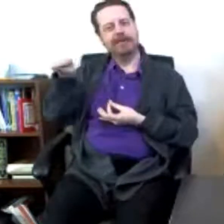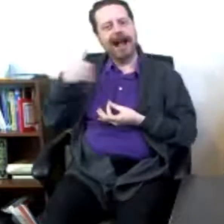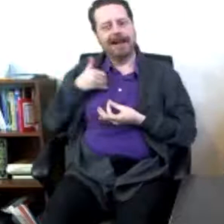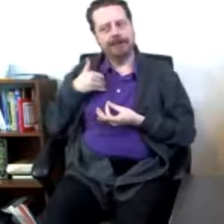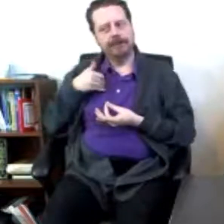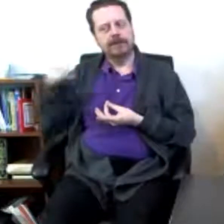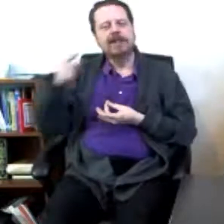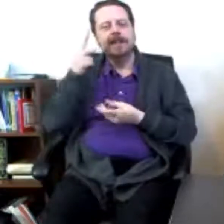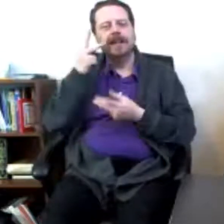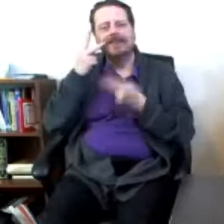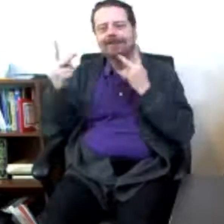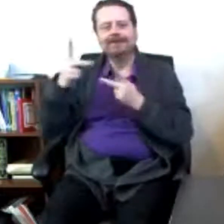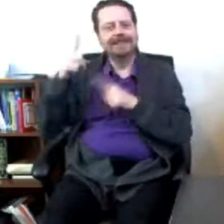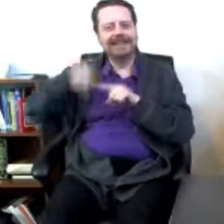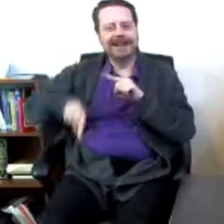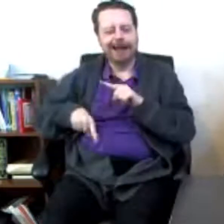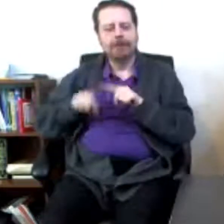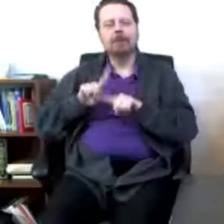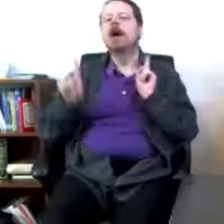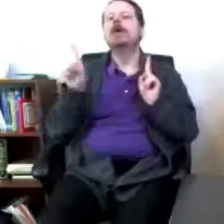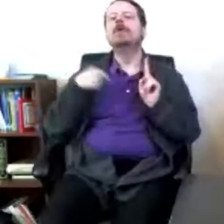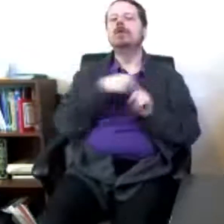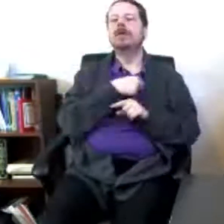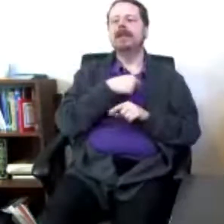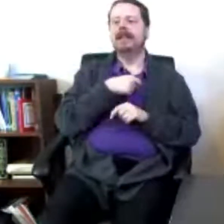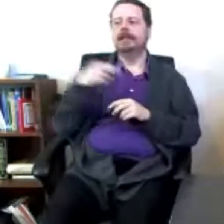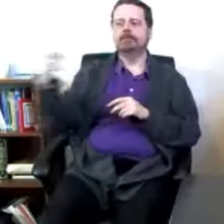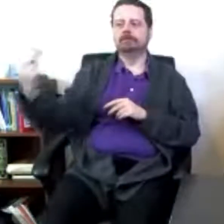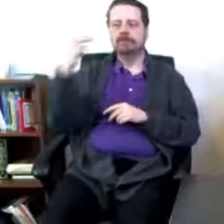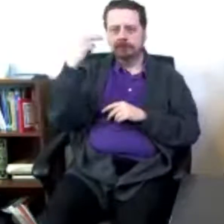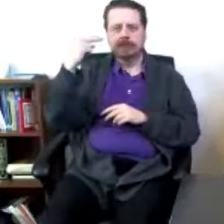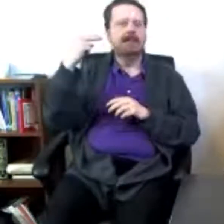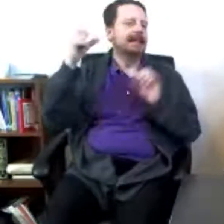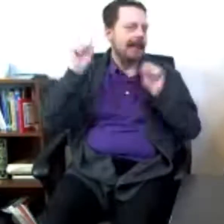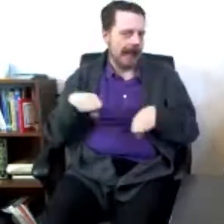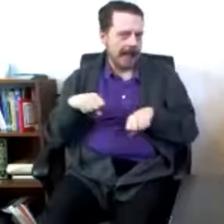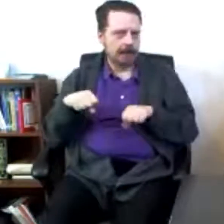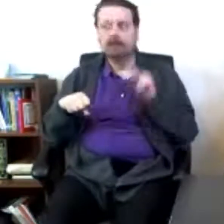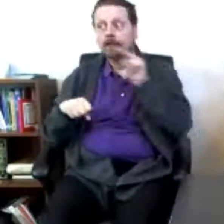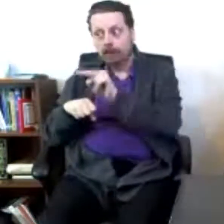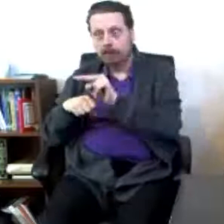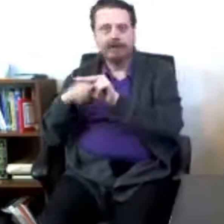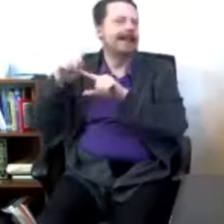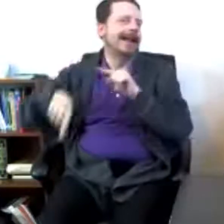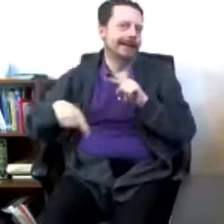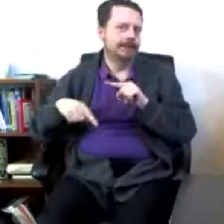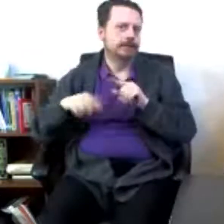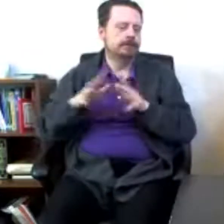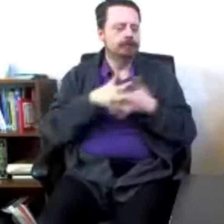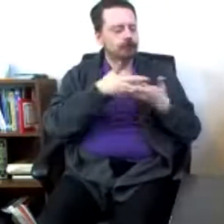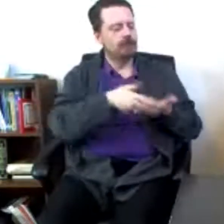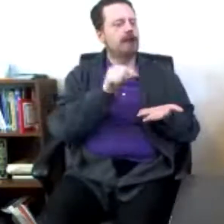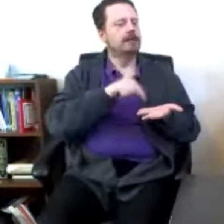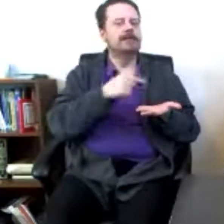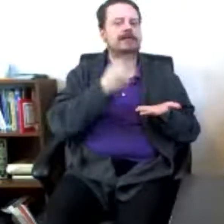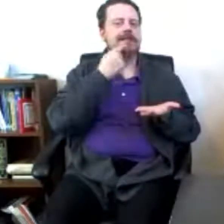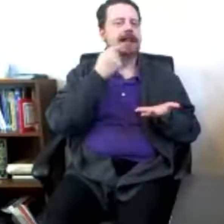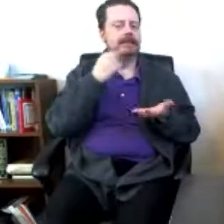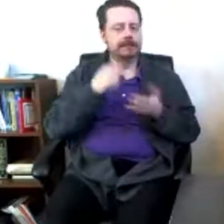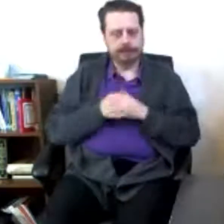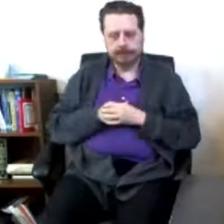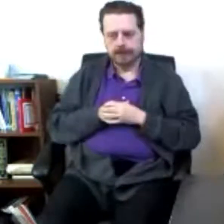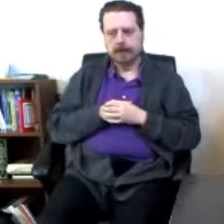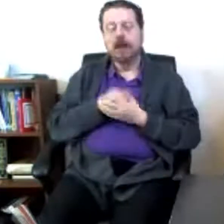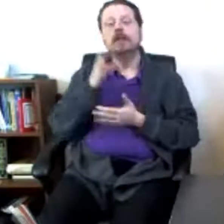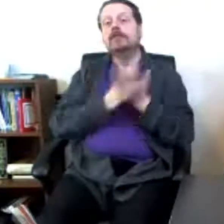are invisible to us, but we are visible to them. That's what the Quran says. And some of them